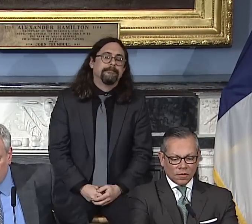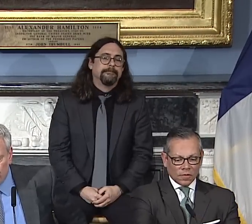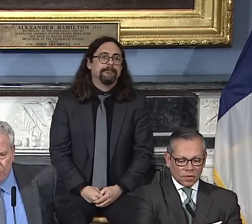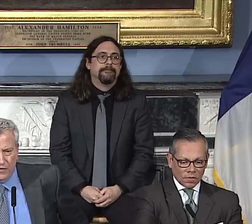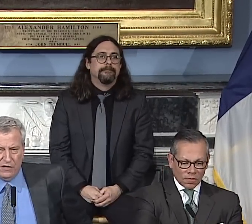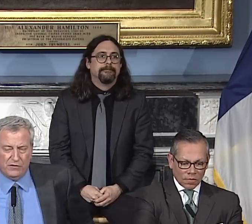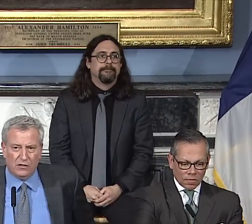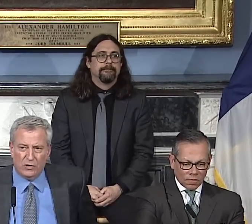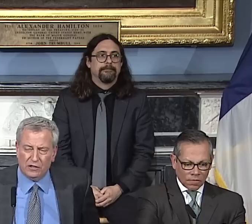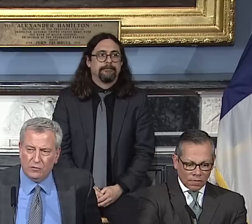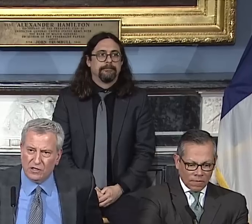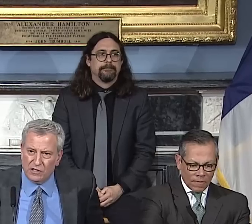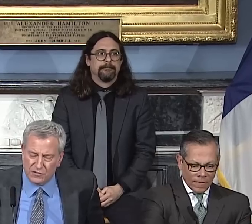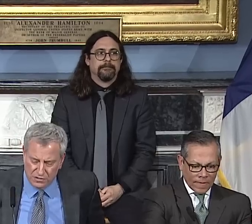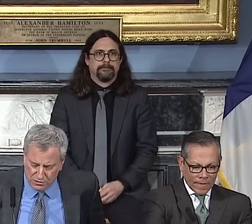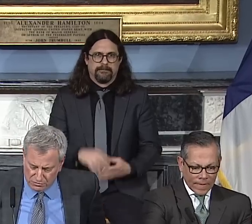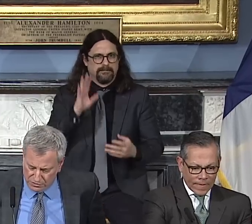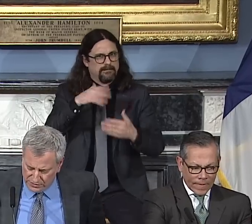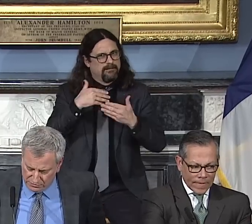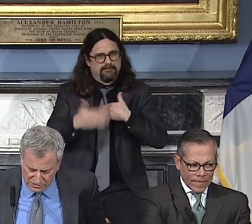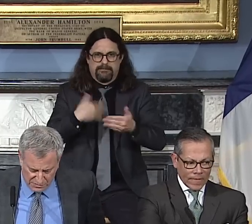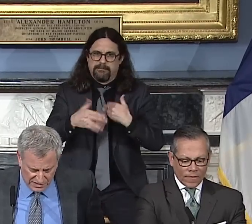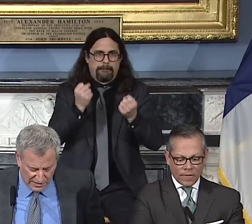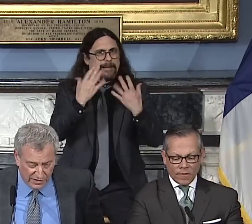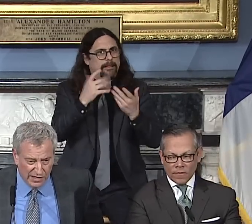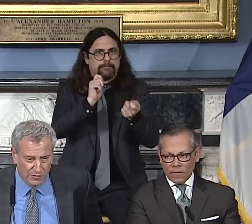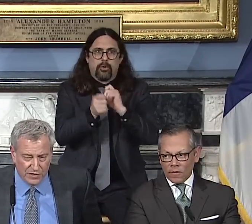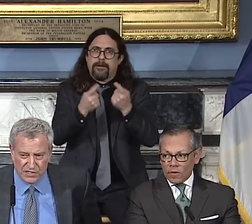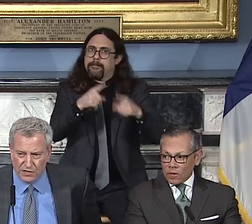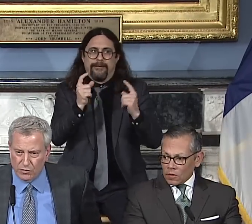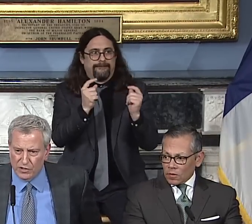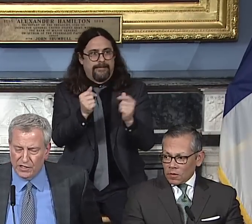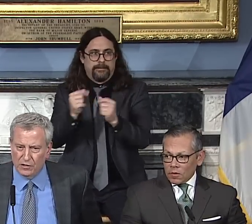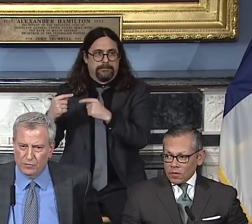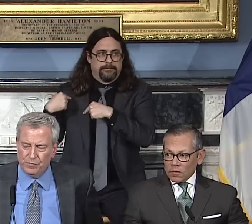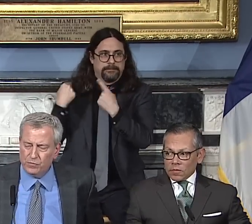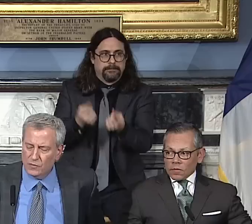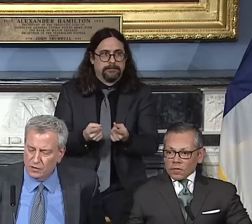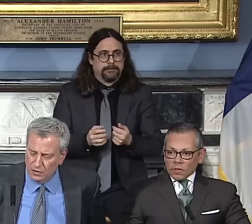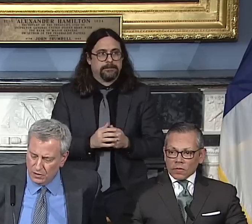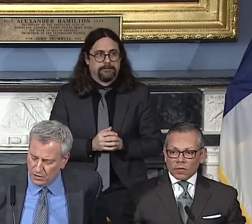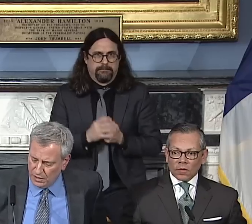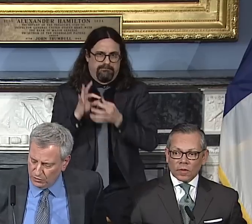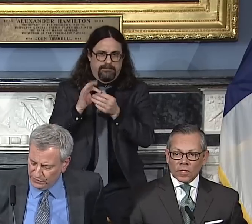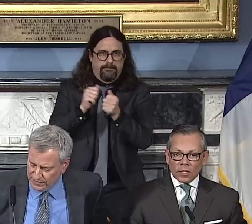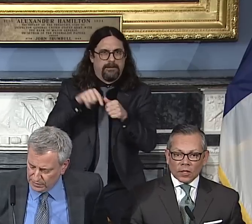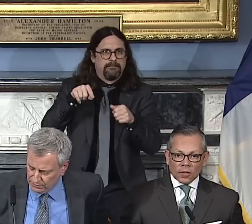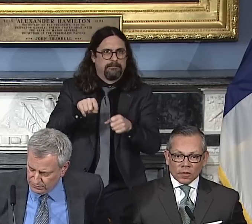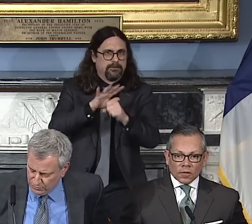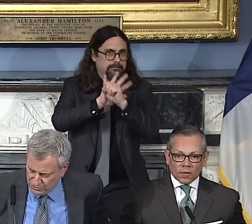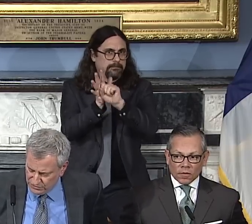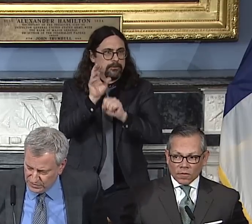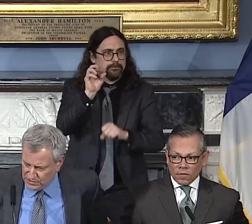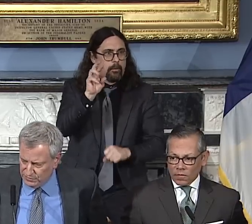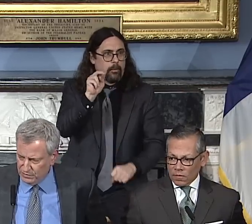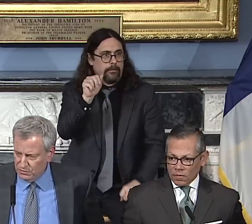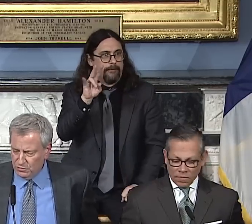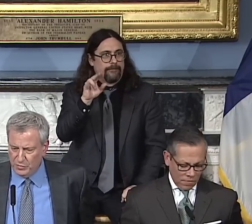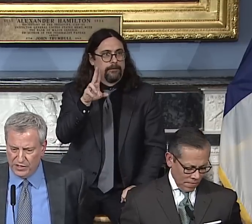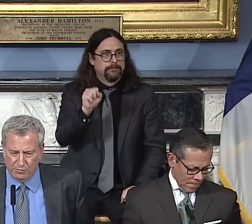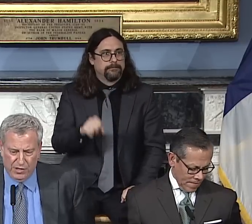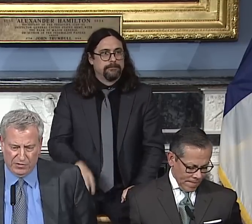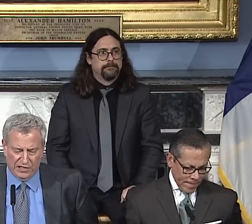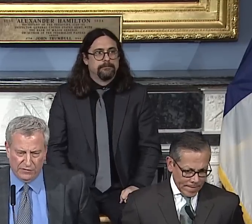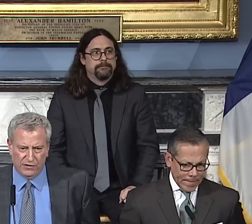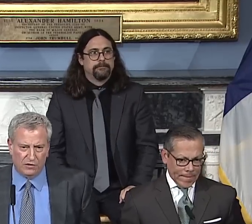things are moving very, very quickly when it comes to the coronavirus. I'm stating the obvious to everyone here. I don't think for most of us, even who